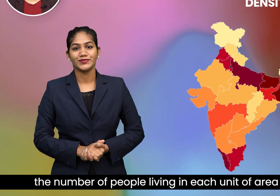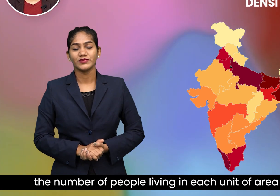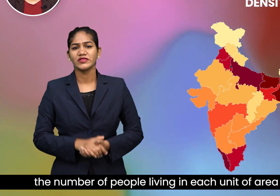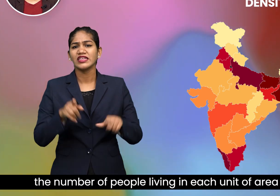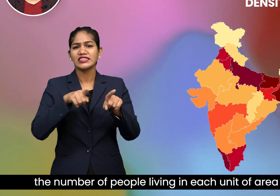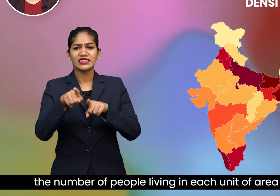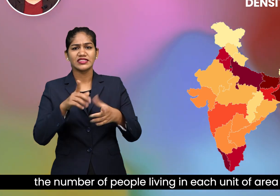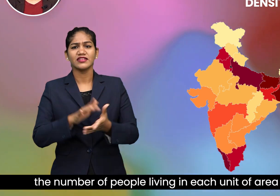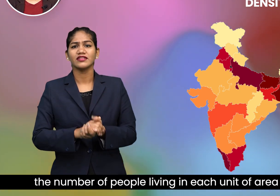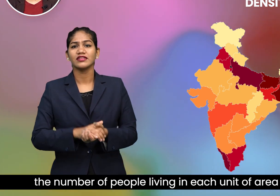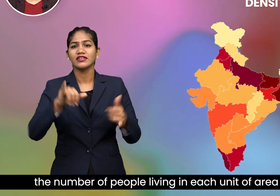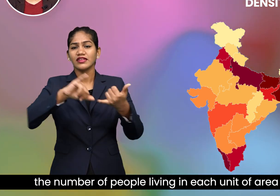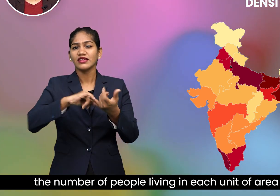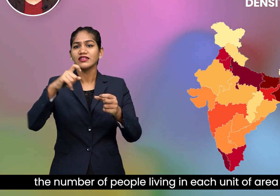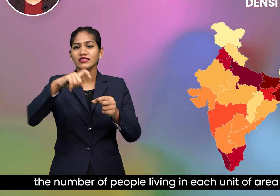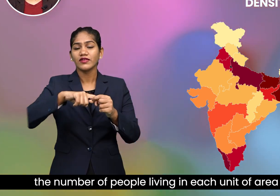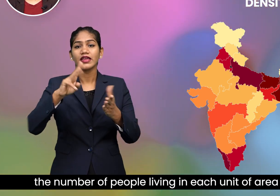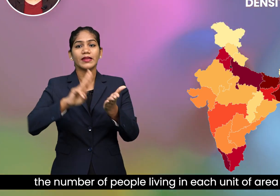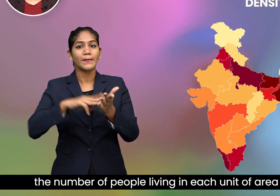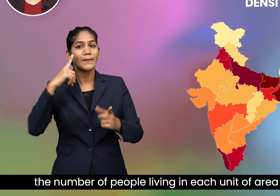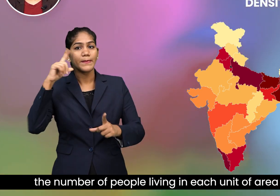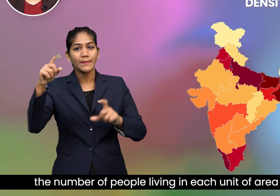such as a square mile.